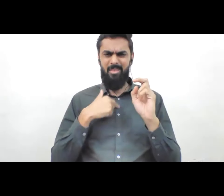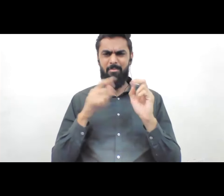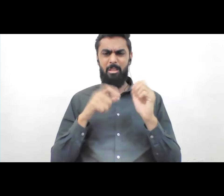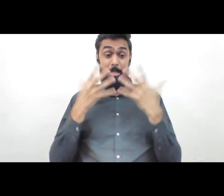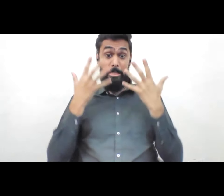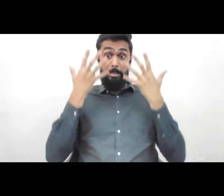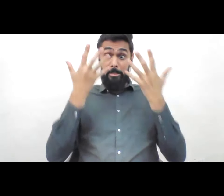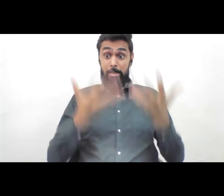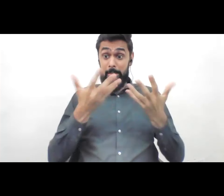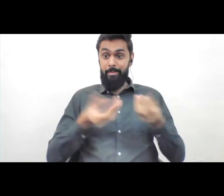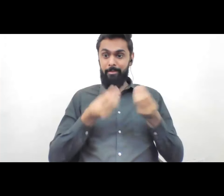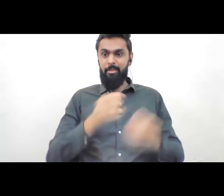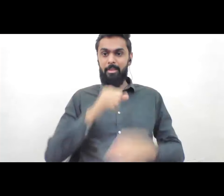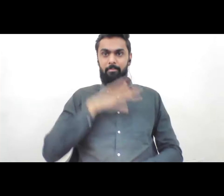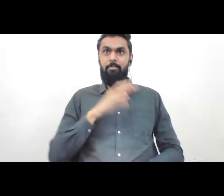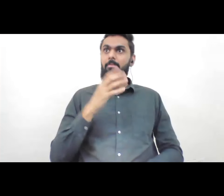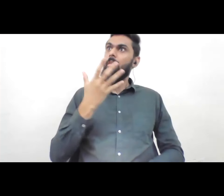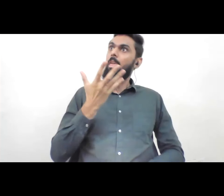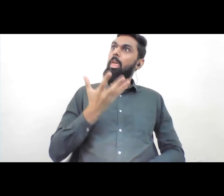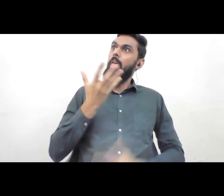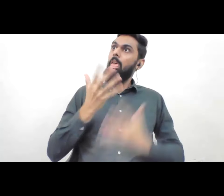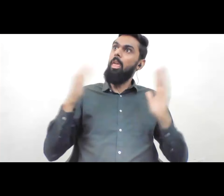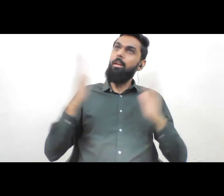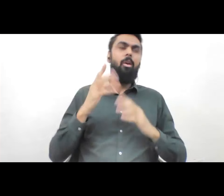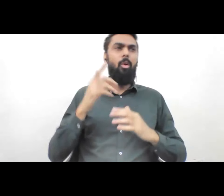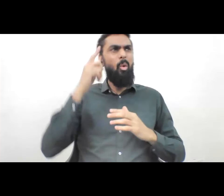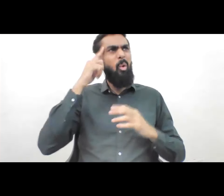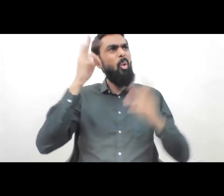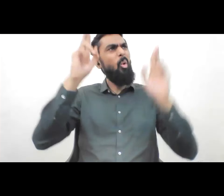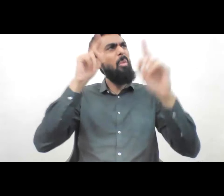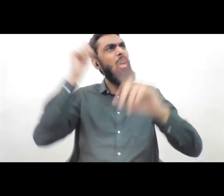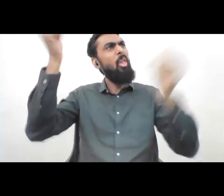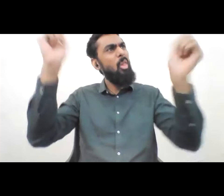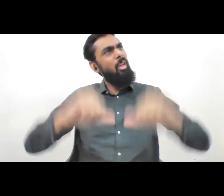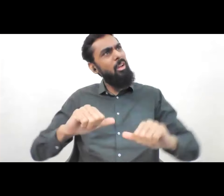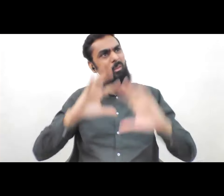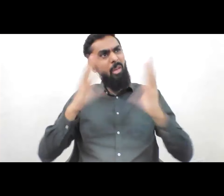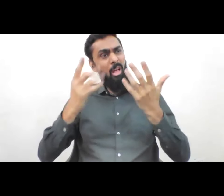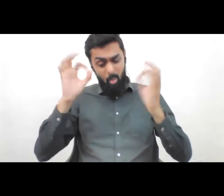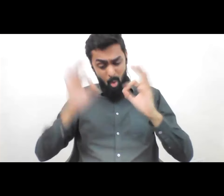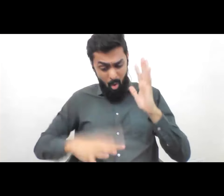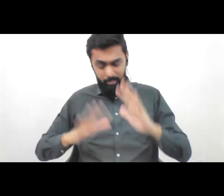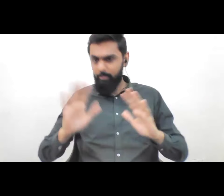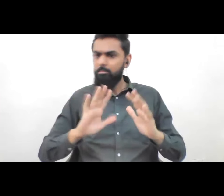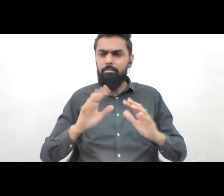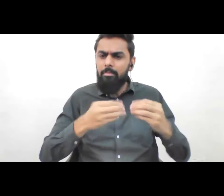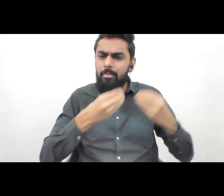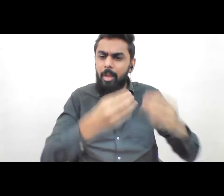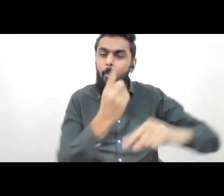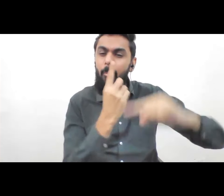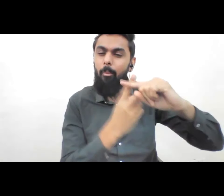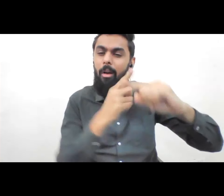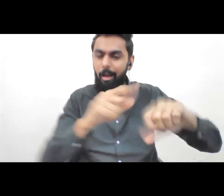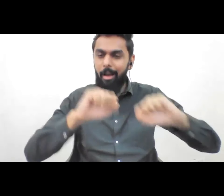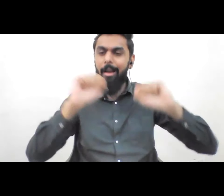to, especially young students, to feel that it's hopeless. They need to feel that they can do something. It's very